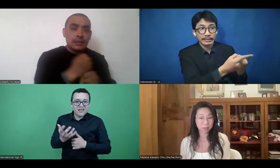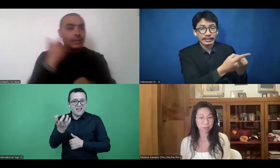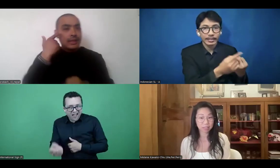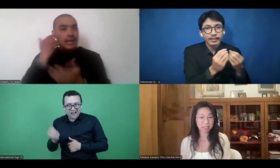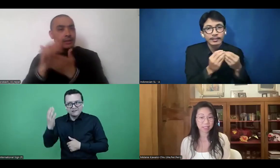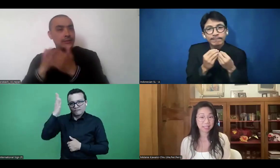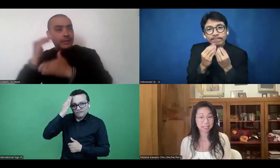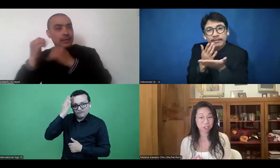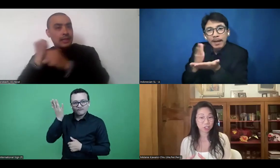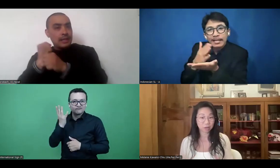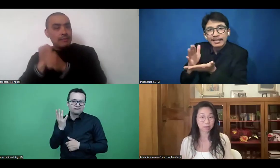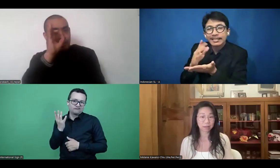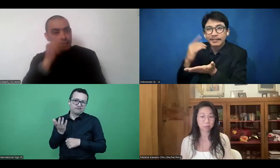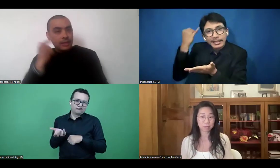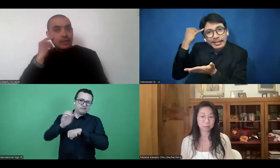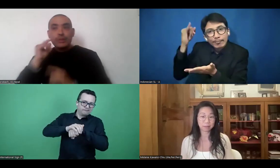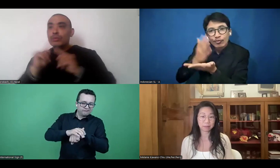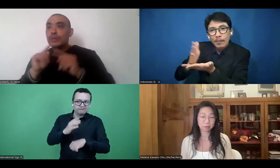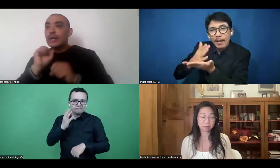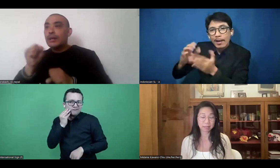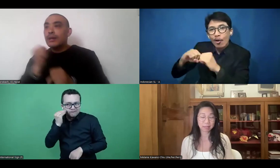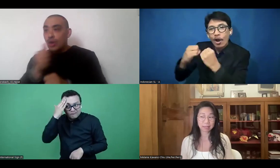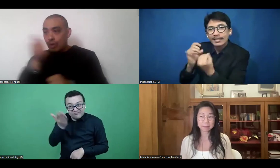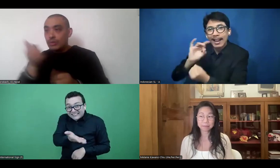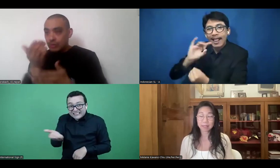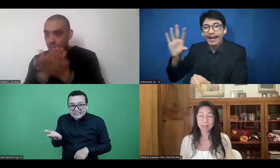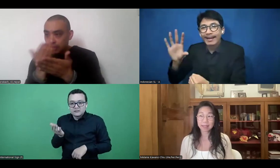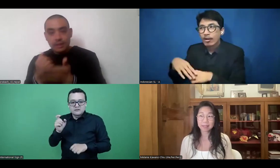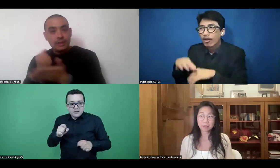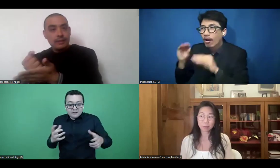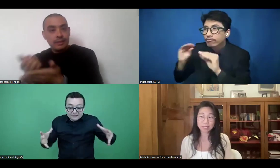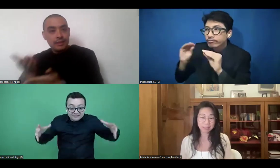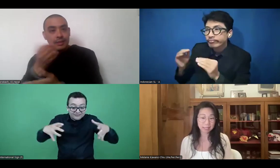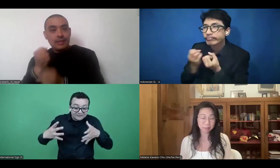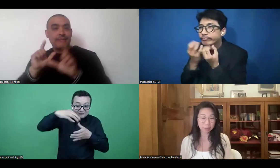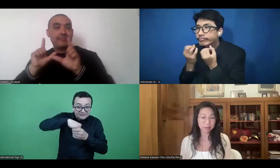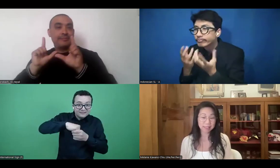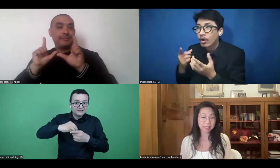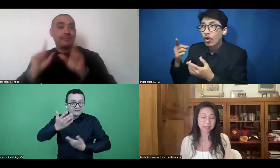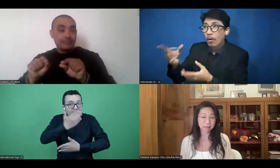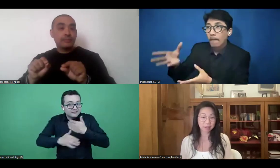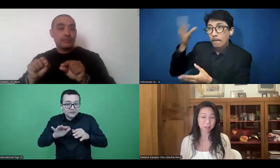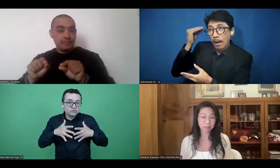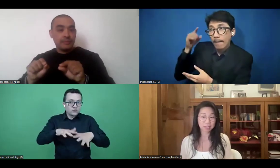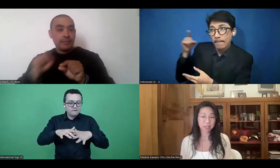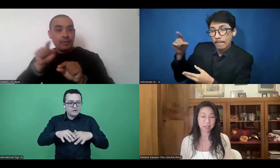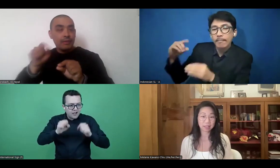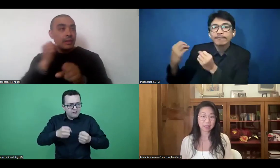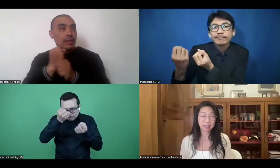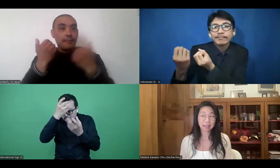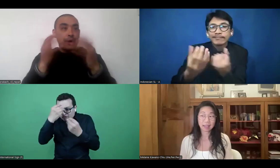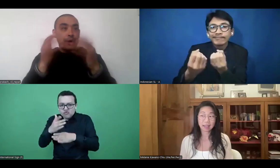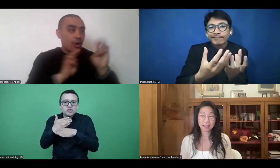the expertise to share with other people in the movement. And though we didn't explore this in the